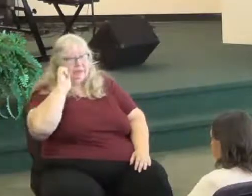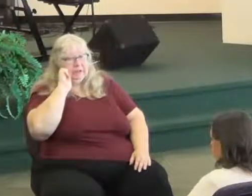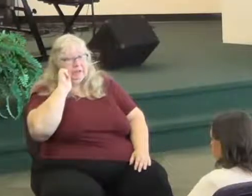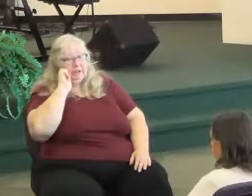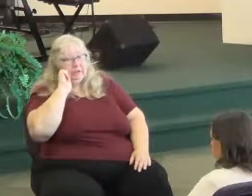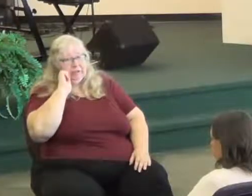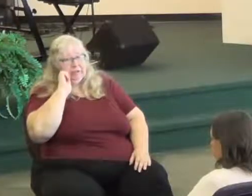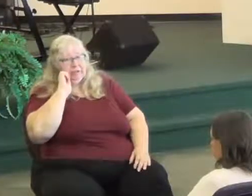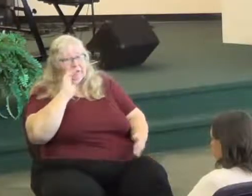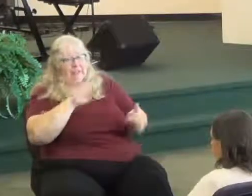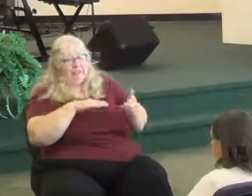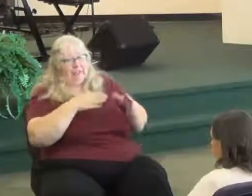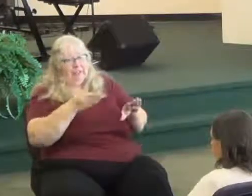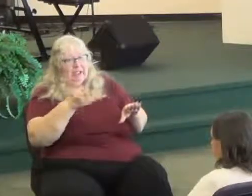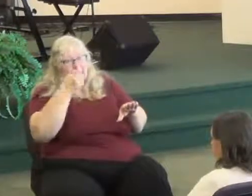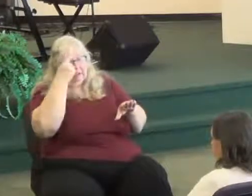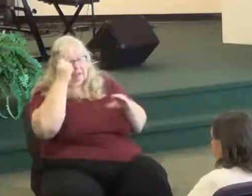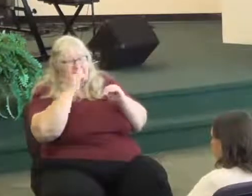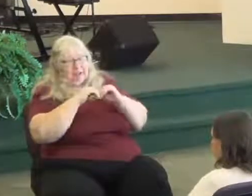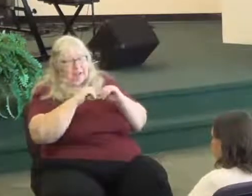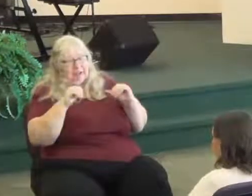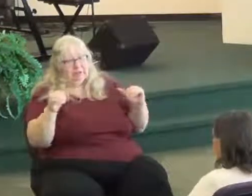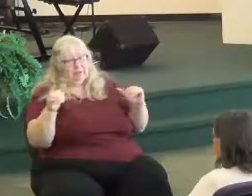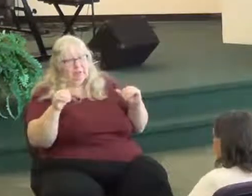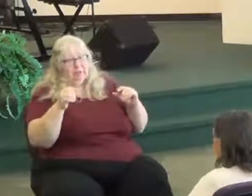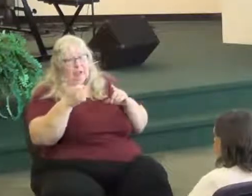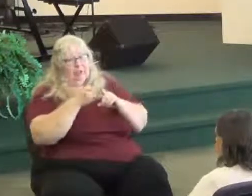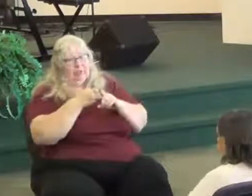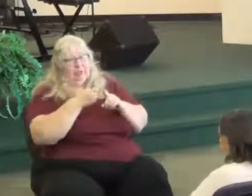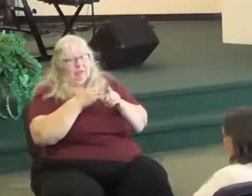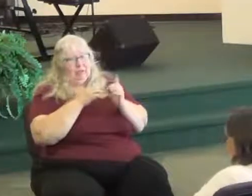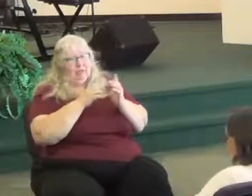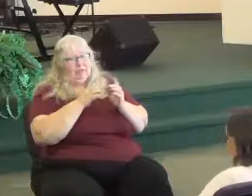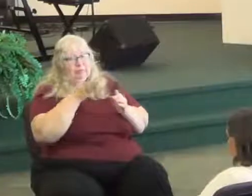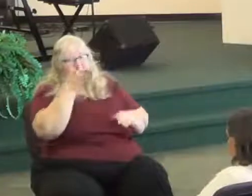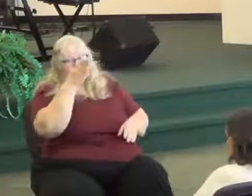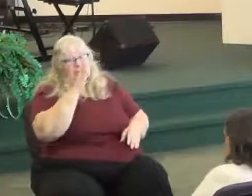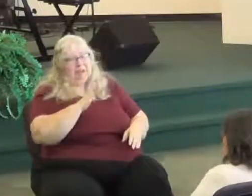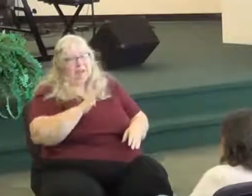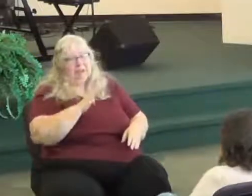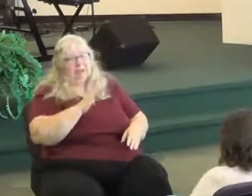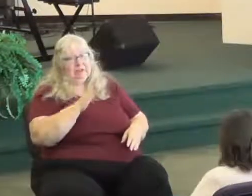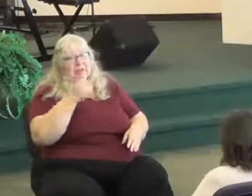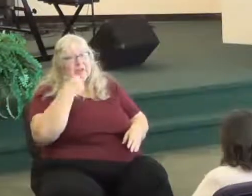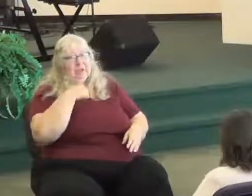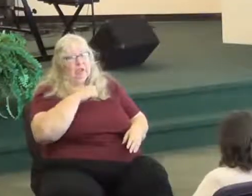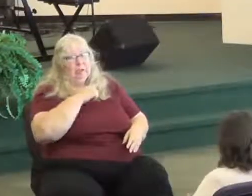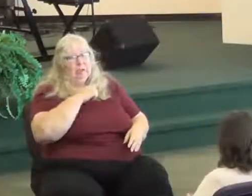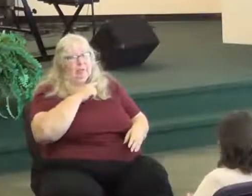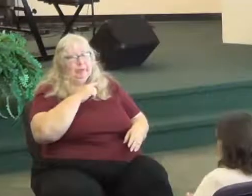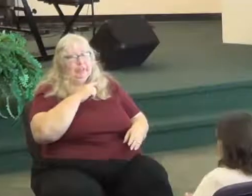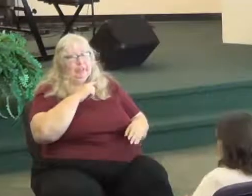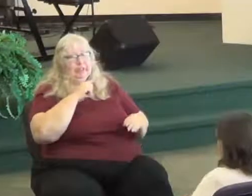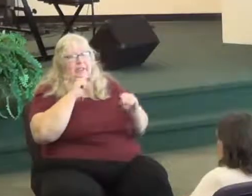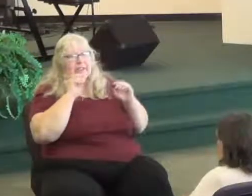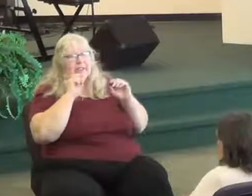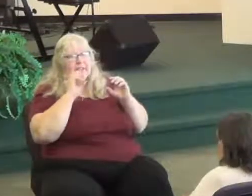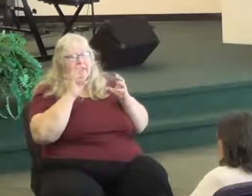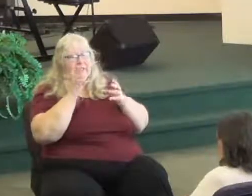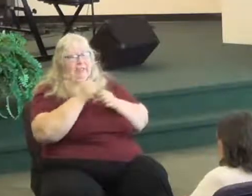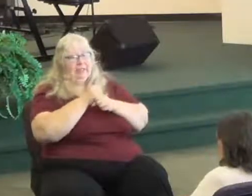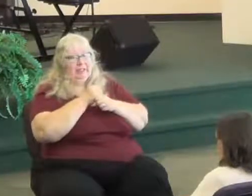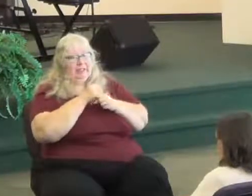were separated from God at that point. The real gift is we get to be with Jesus. So, now we are